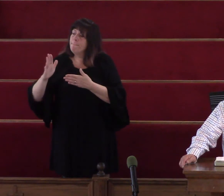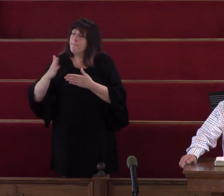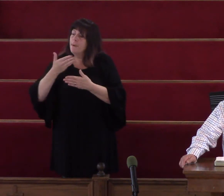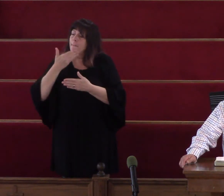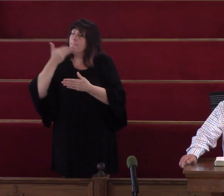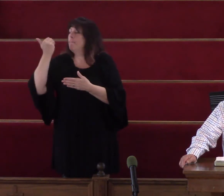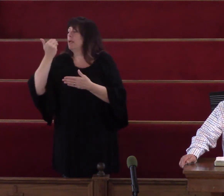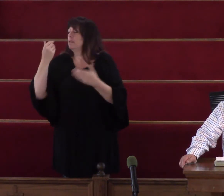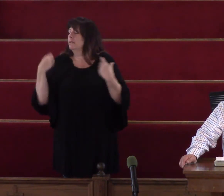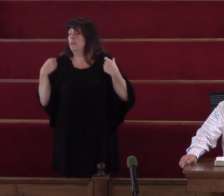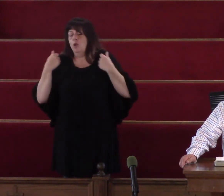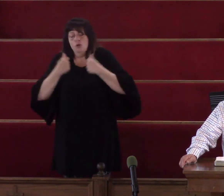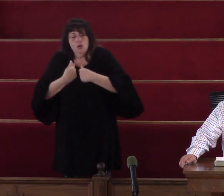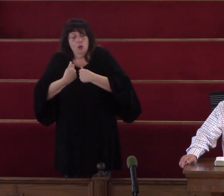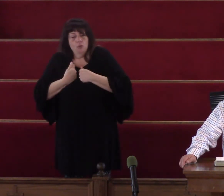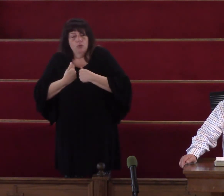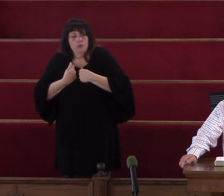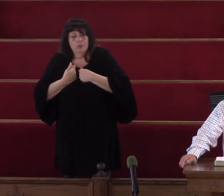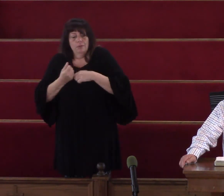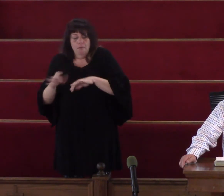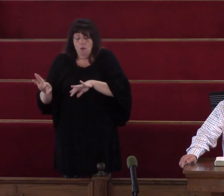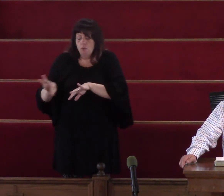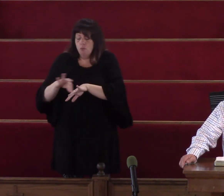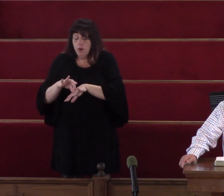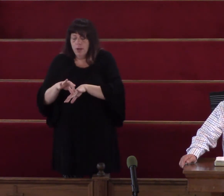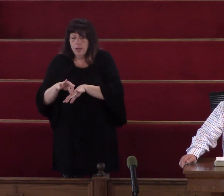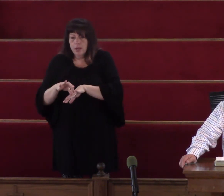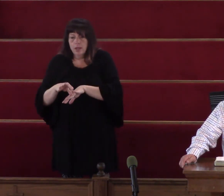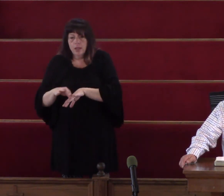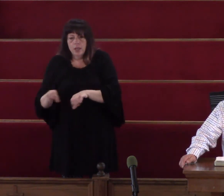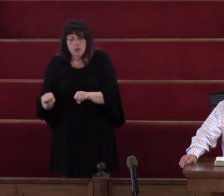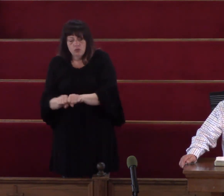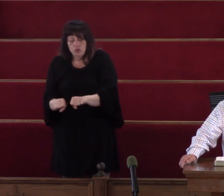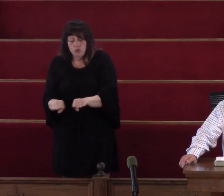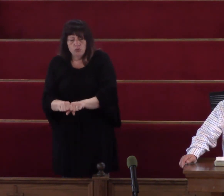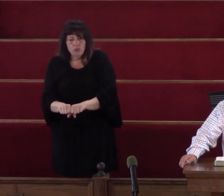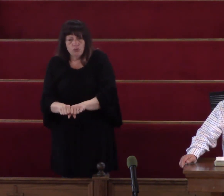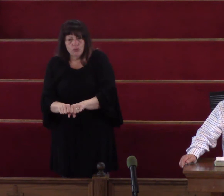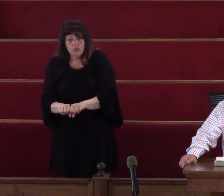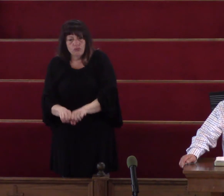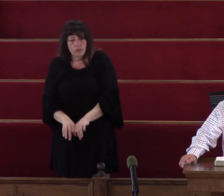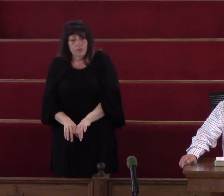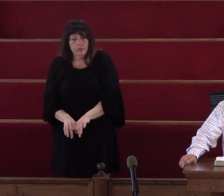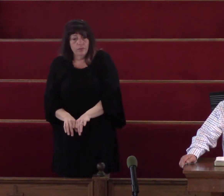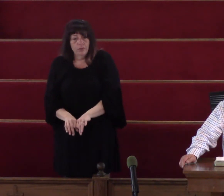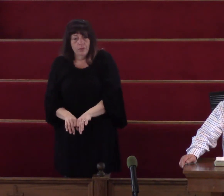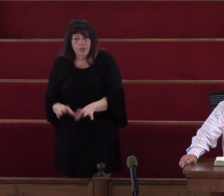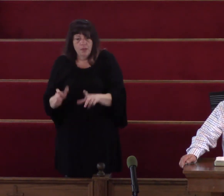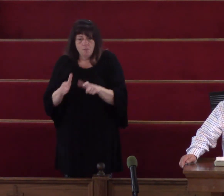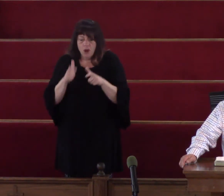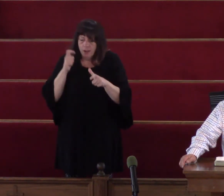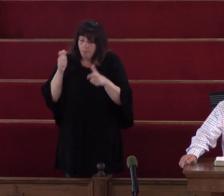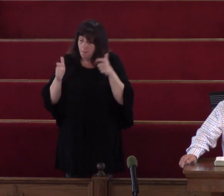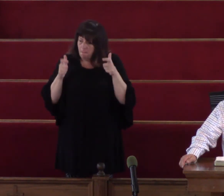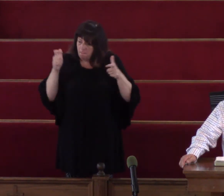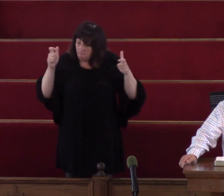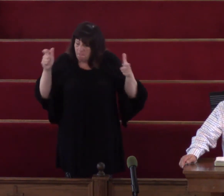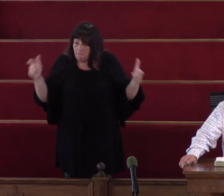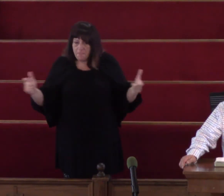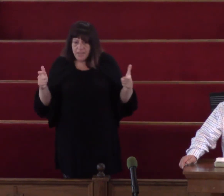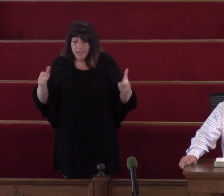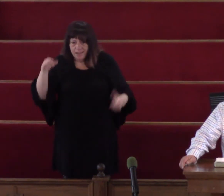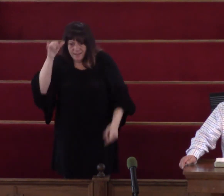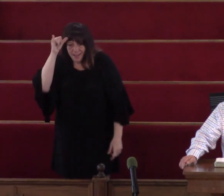put A ring On his Hand And shoes On his Feet And bring Hither The fattest Calf And